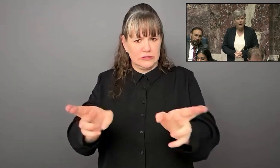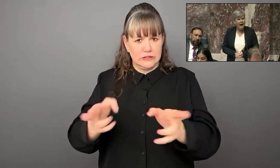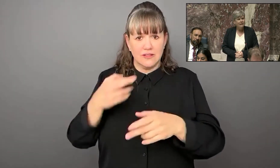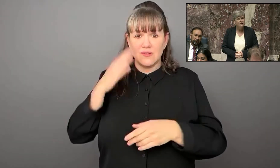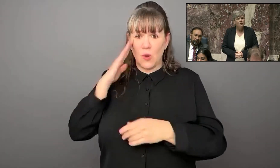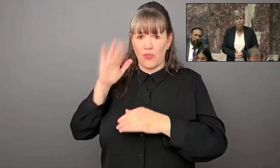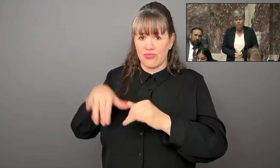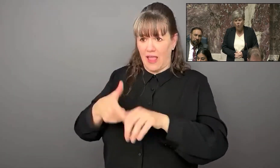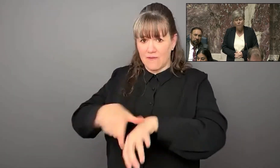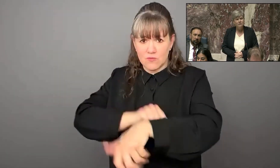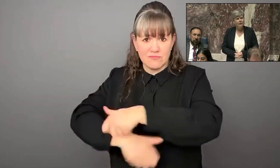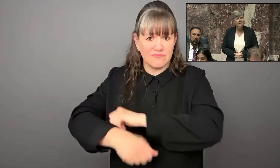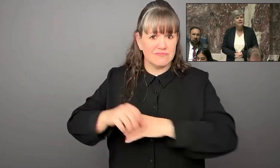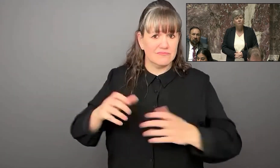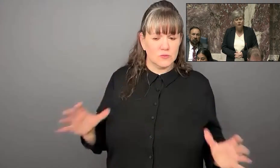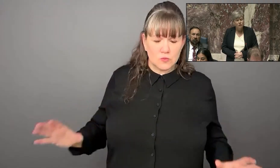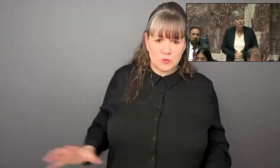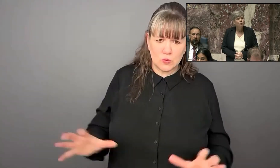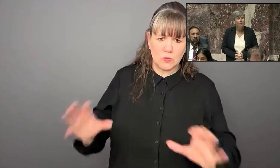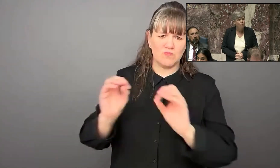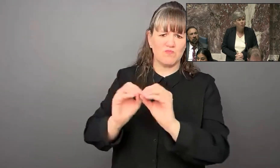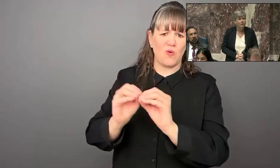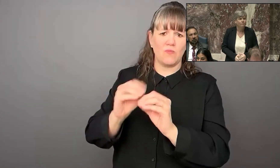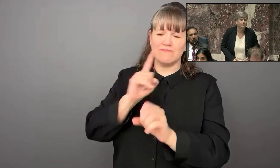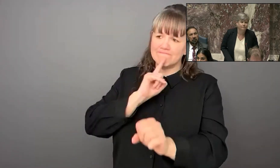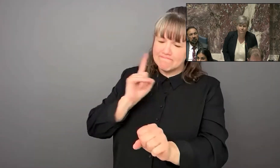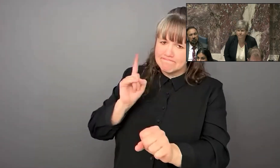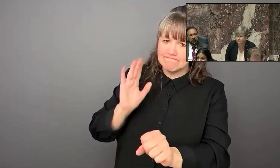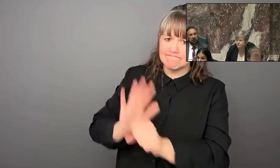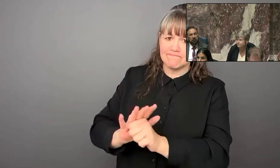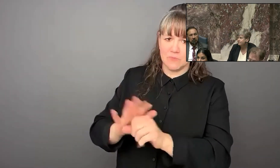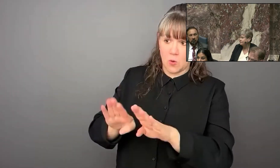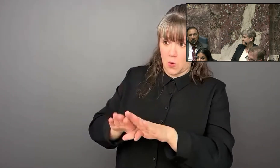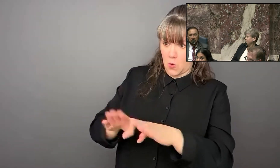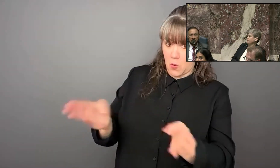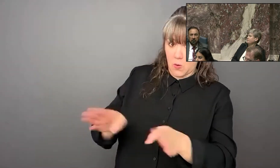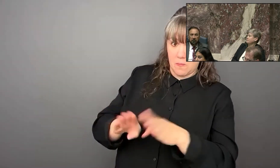commitment, we're acting, we've opened beds, and we're going to do more.